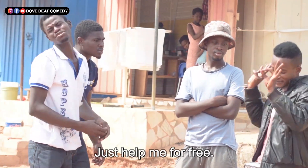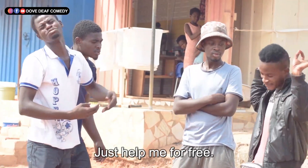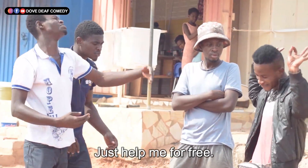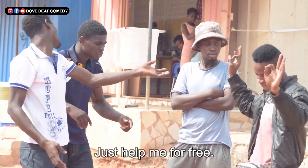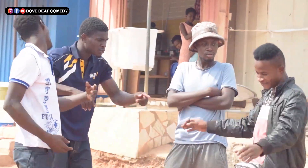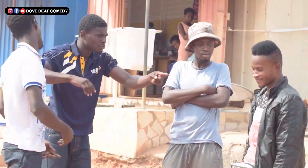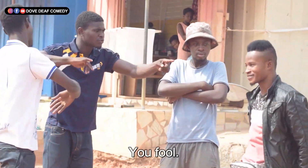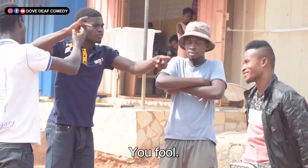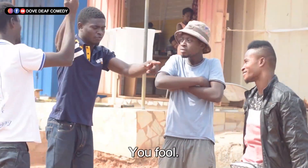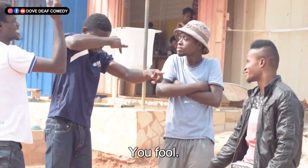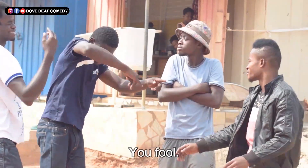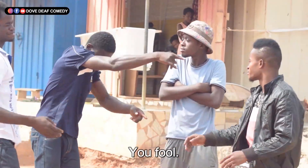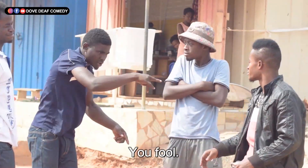free, you fool.